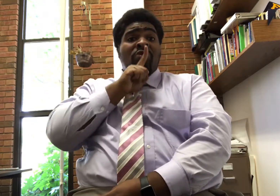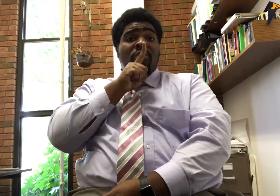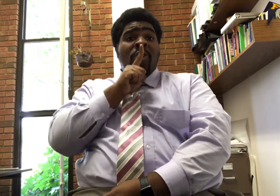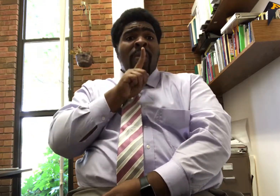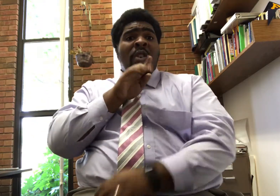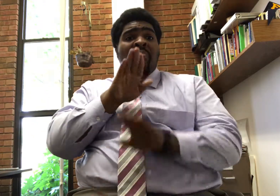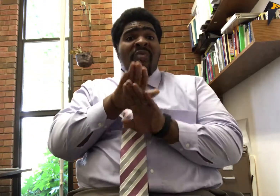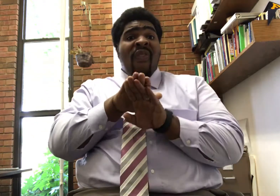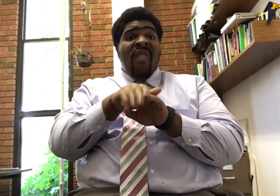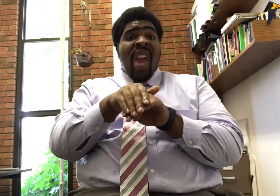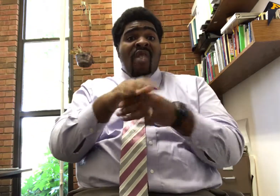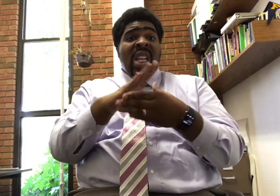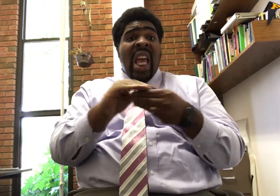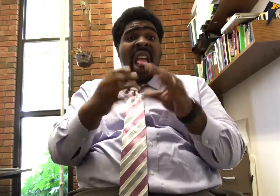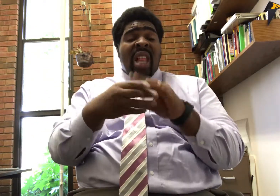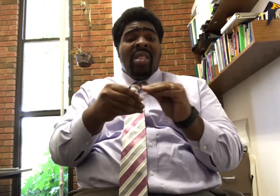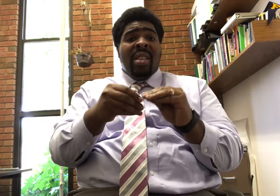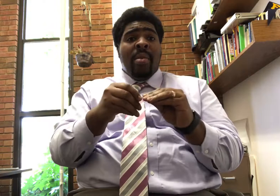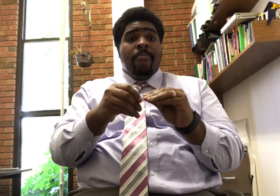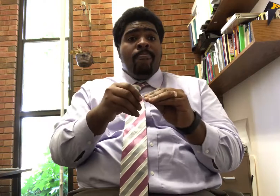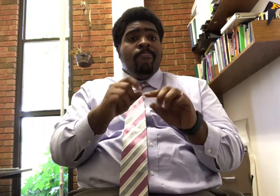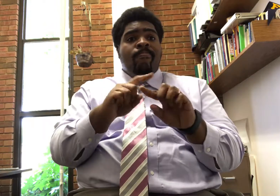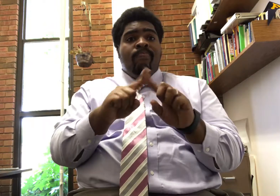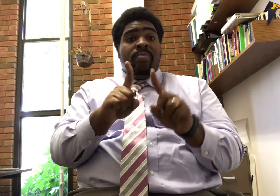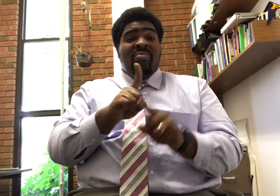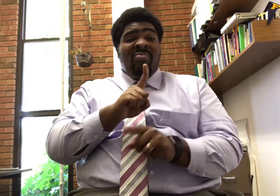castles were built for protection, not elegance.